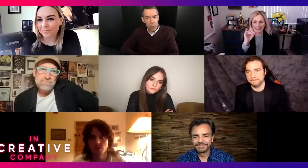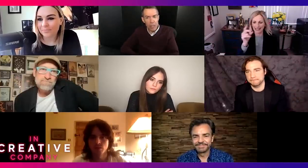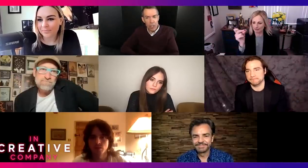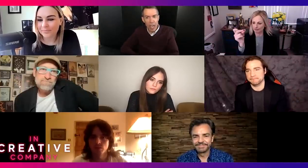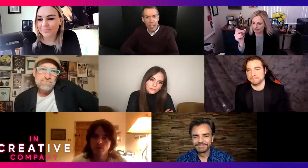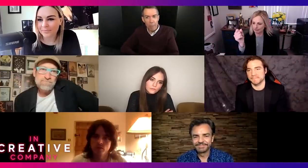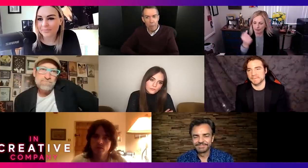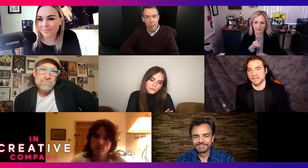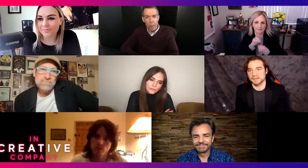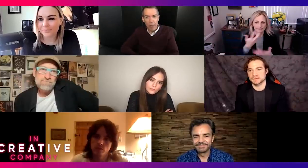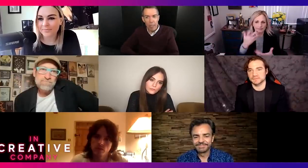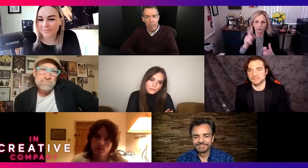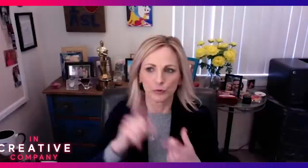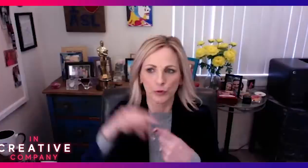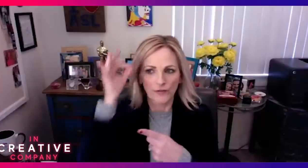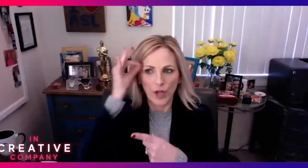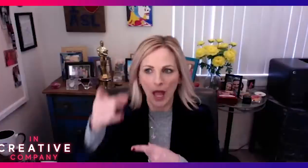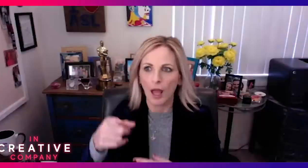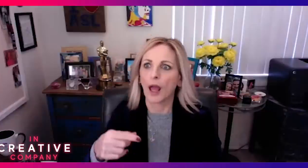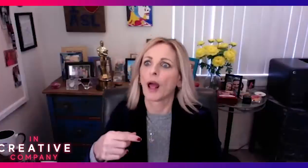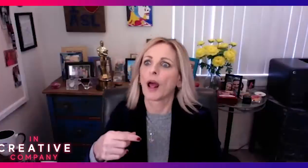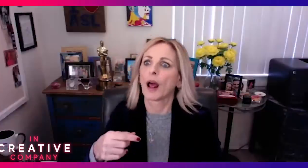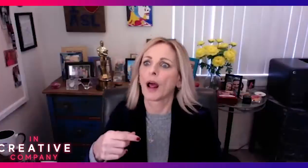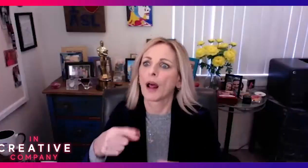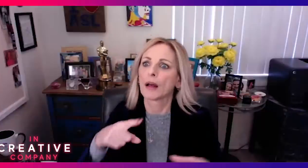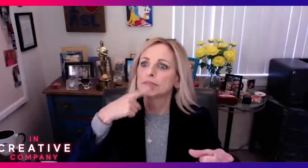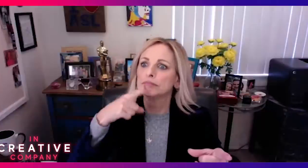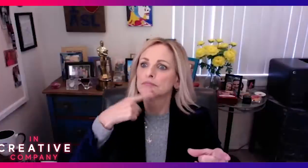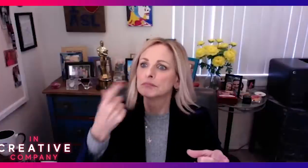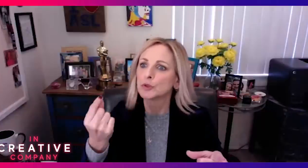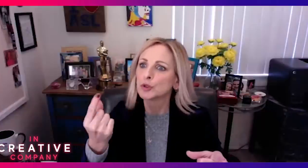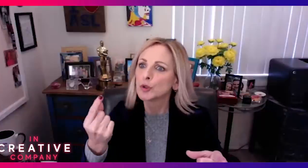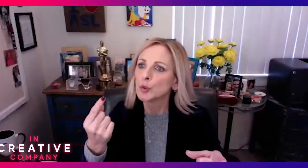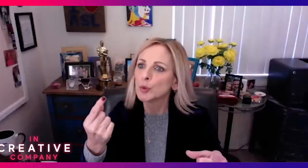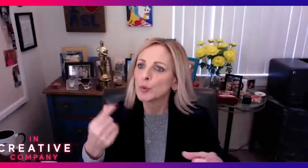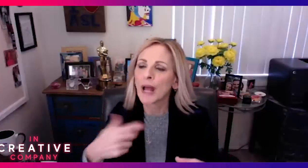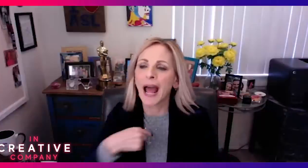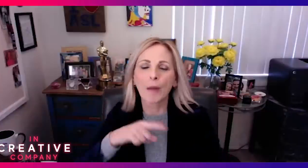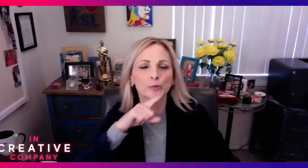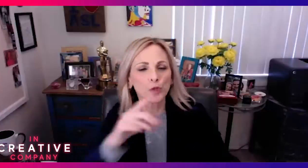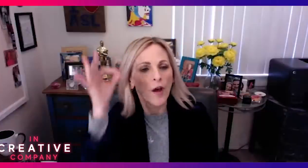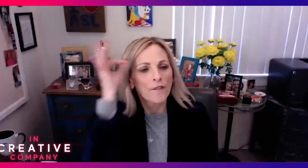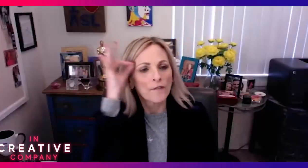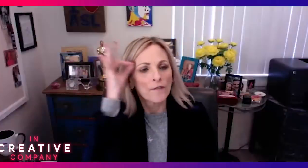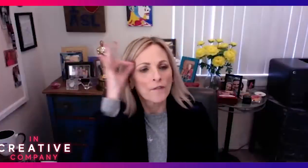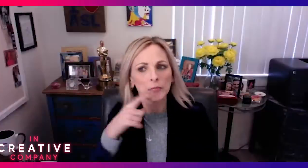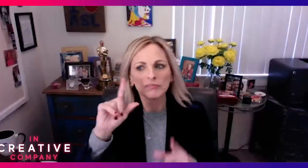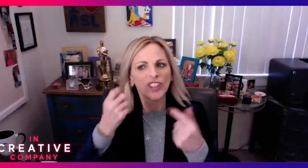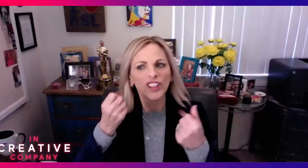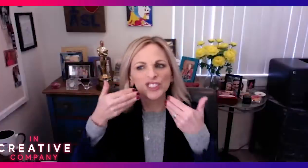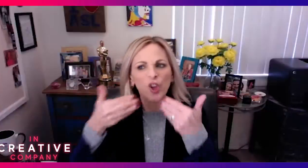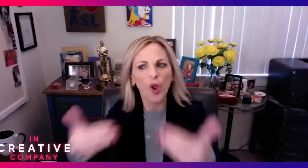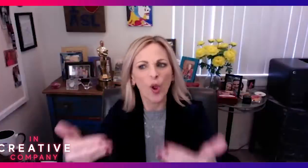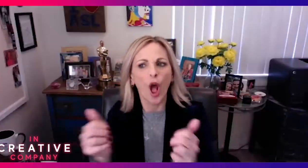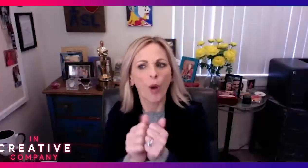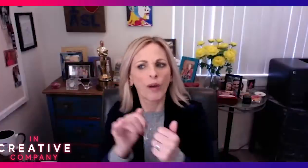I'm sure that Jackie probably just expressed to Frank at some point, wait, we have a hearing